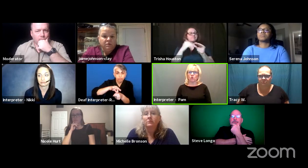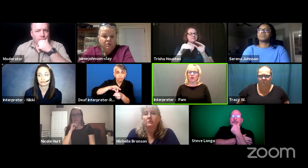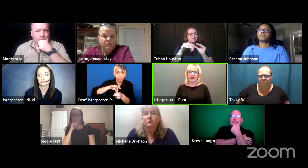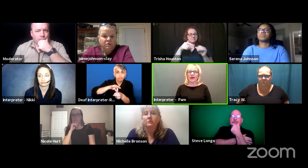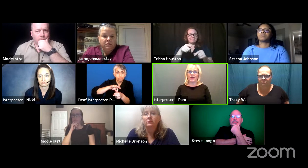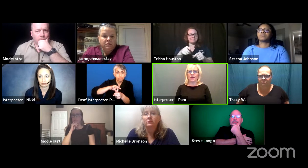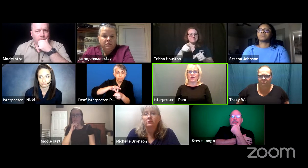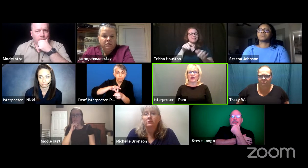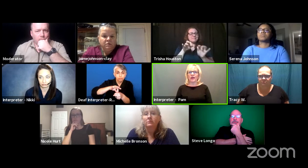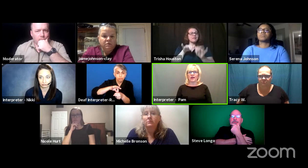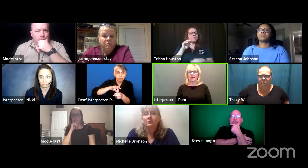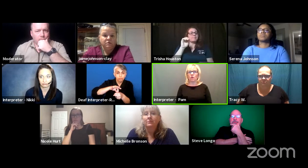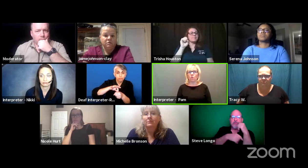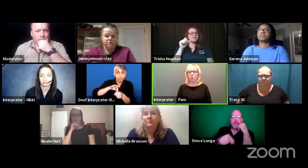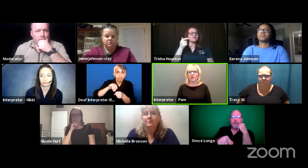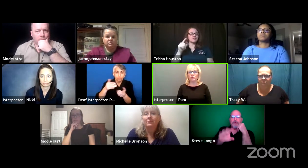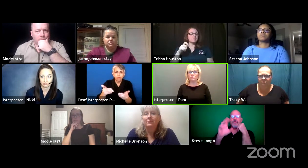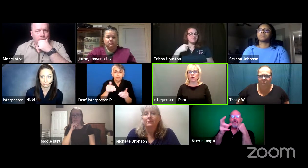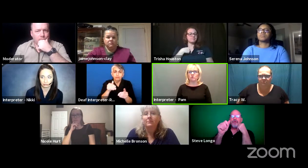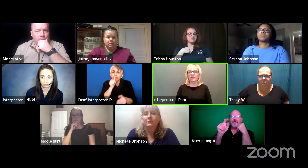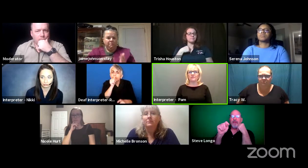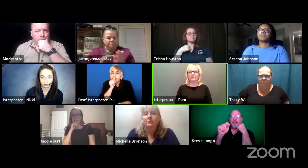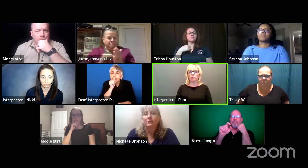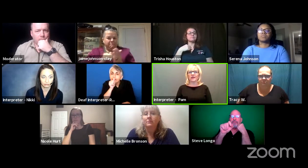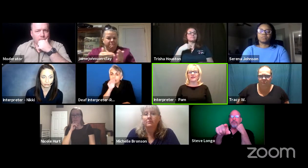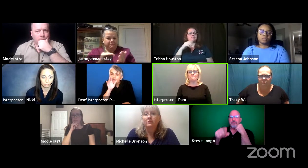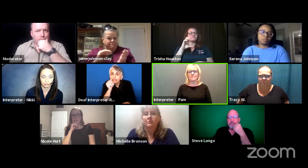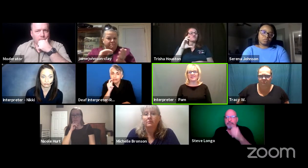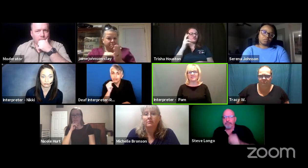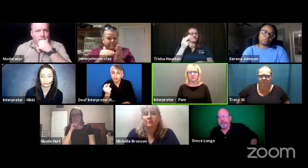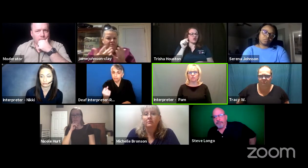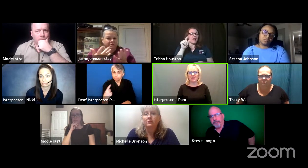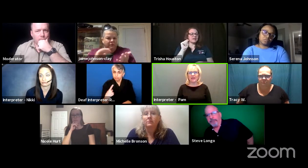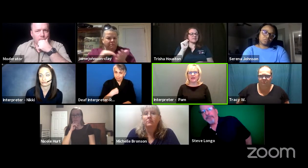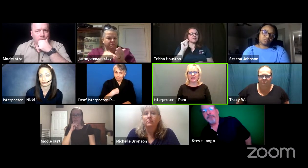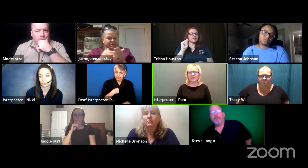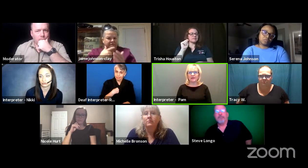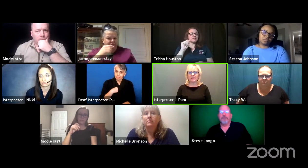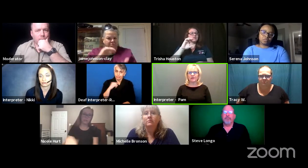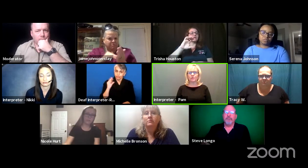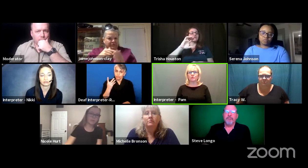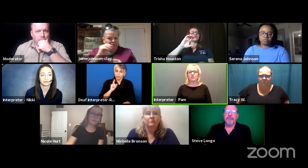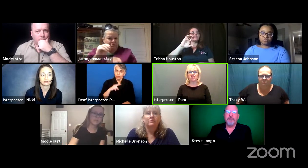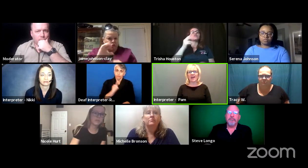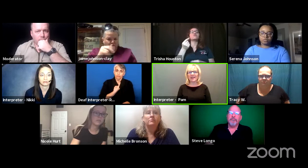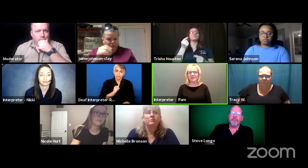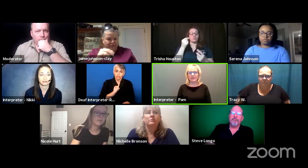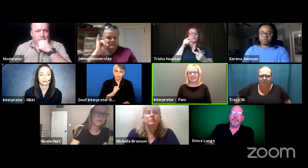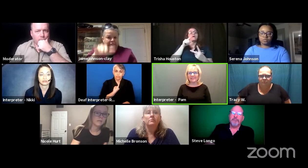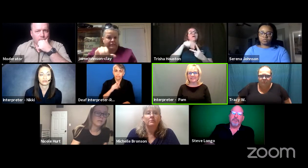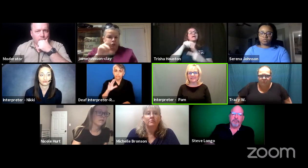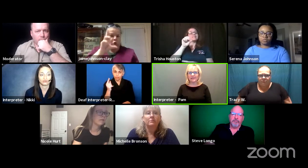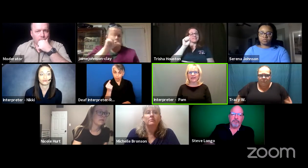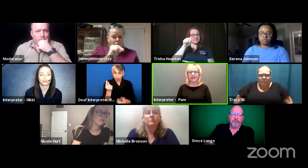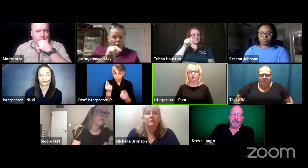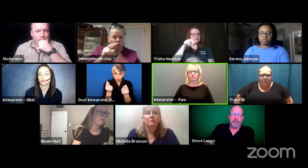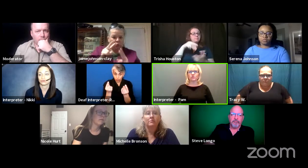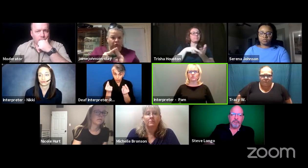So when you vote, if you can message me through the chat, please, in order to